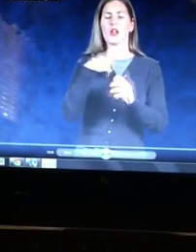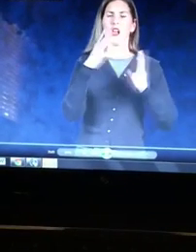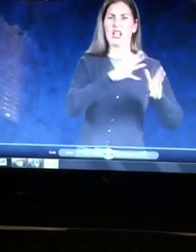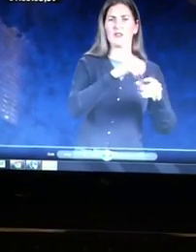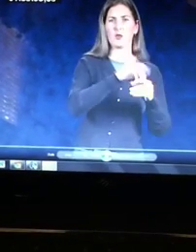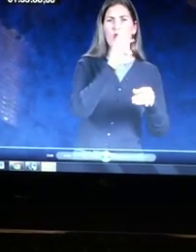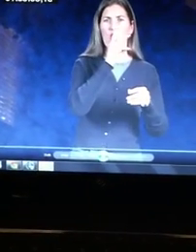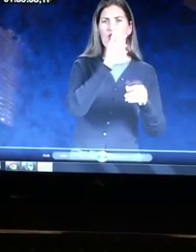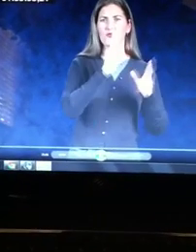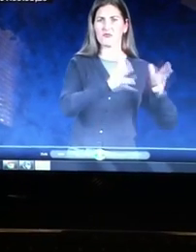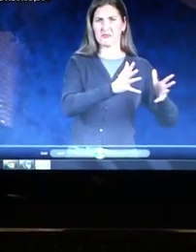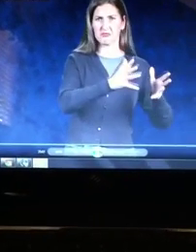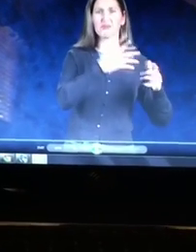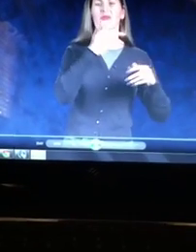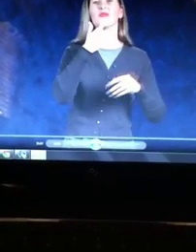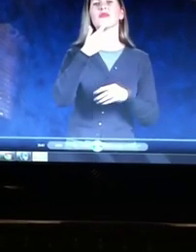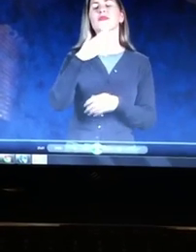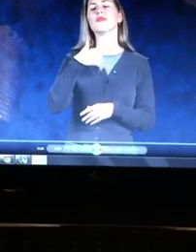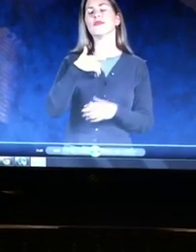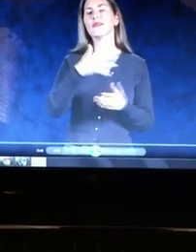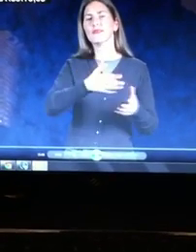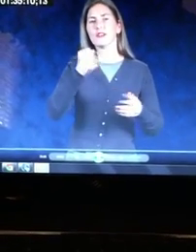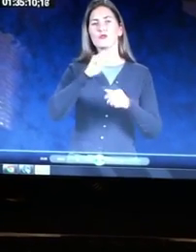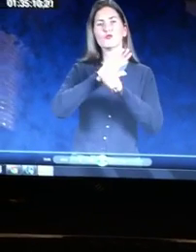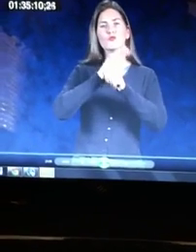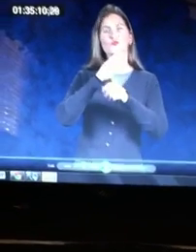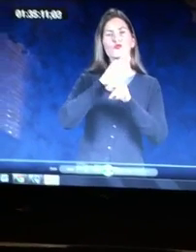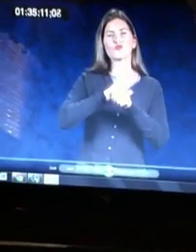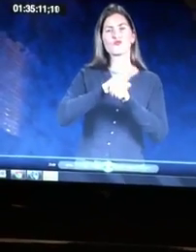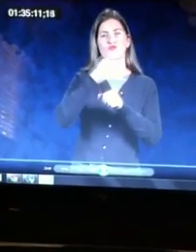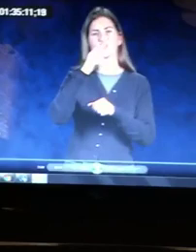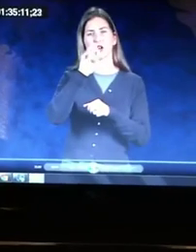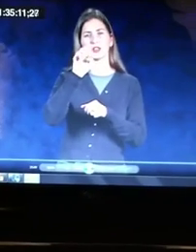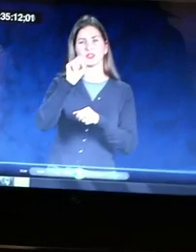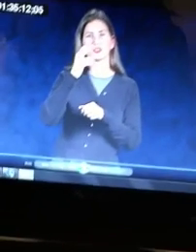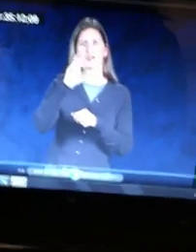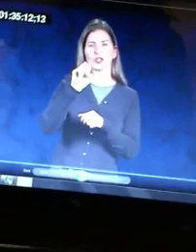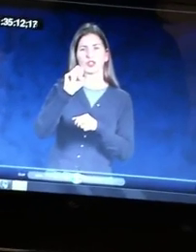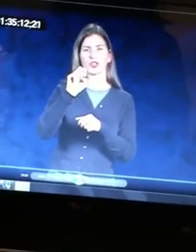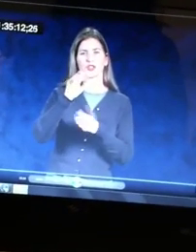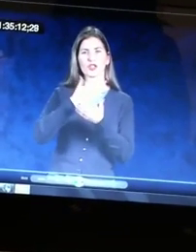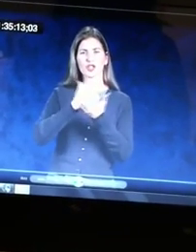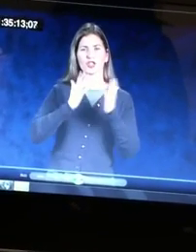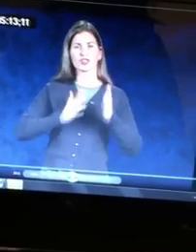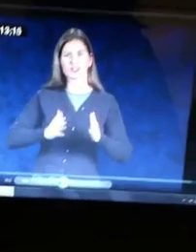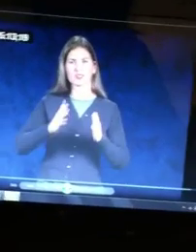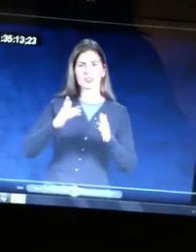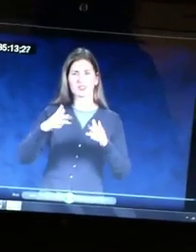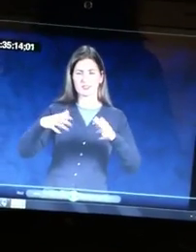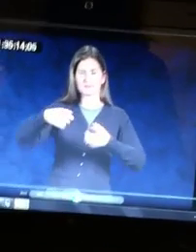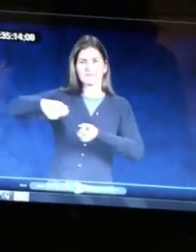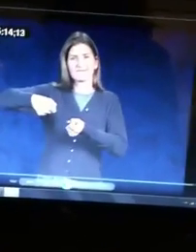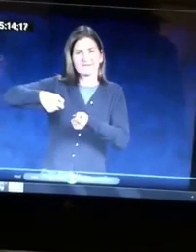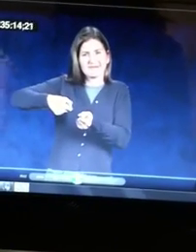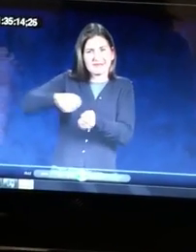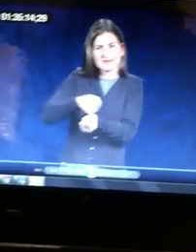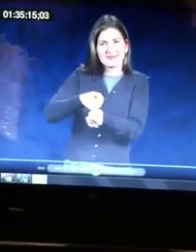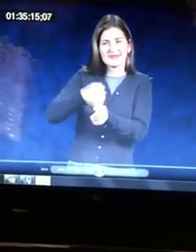Because they will, if they're exposed to oxygen, then that's just what happens, they become brown.